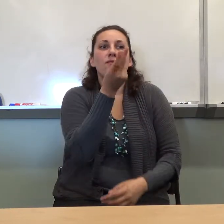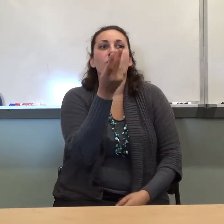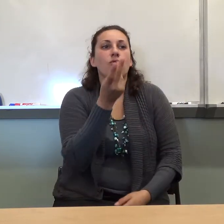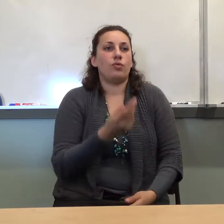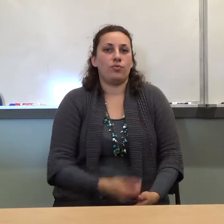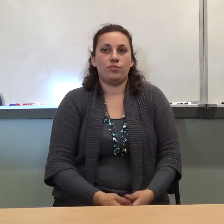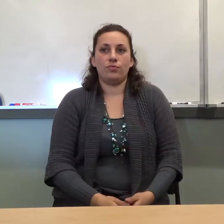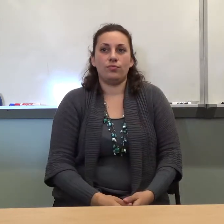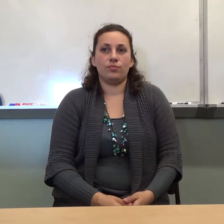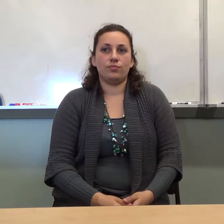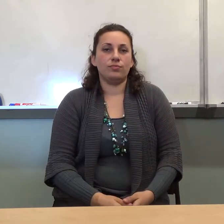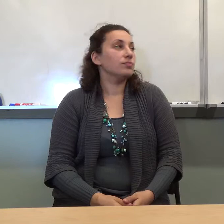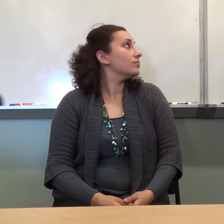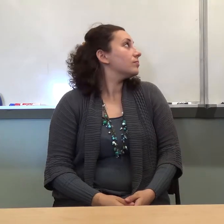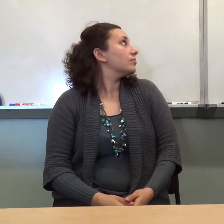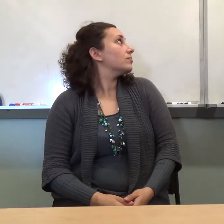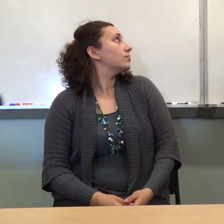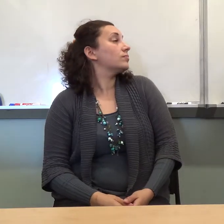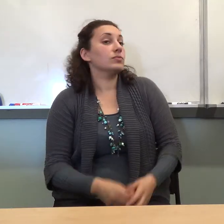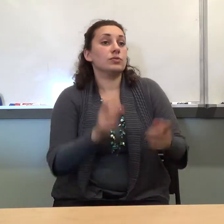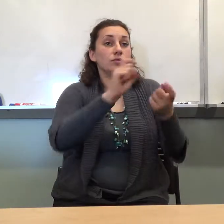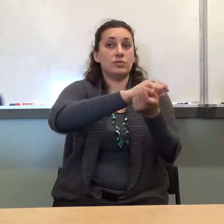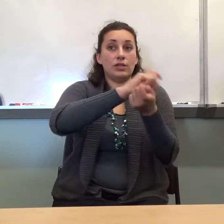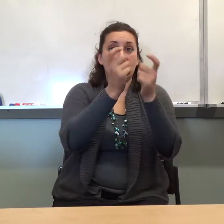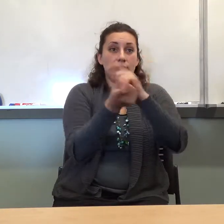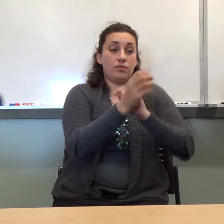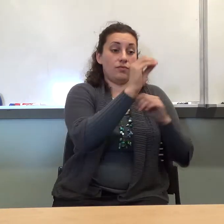is converting between fractions and decimals.